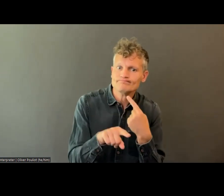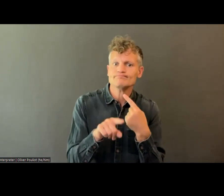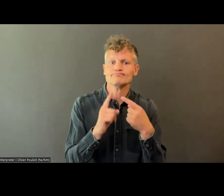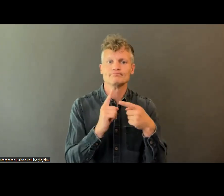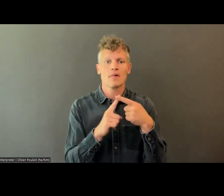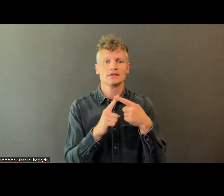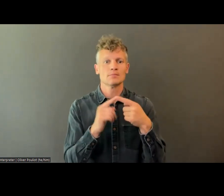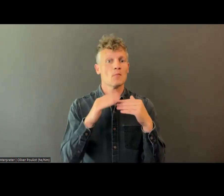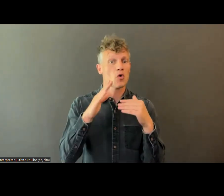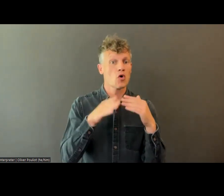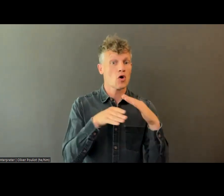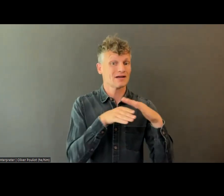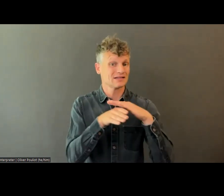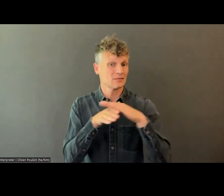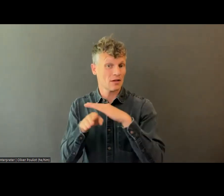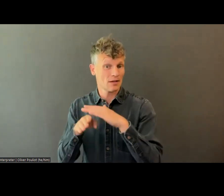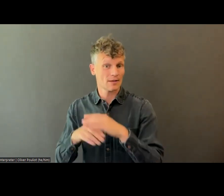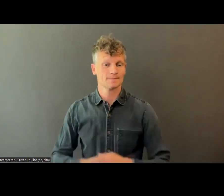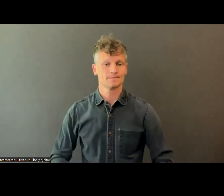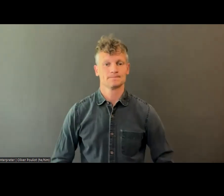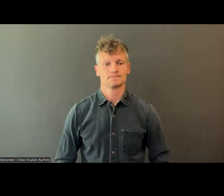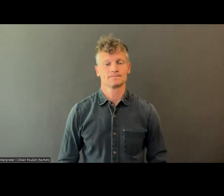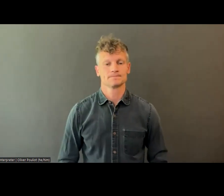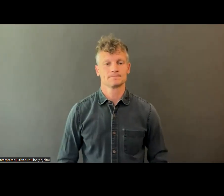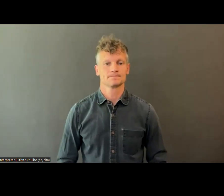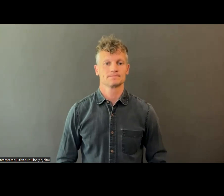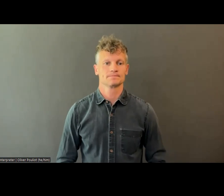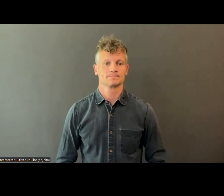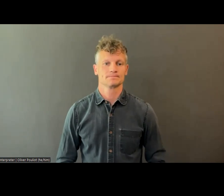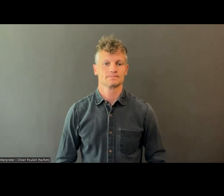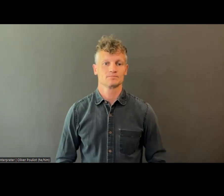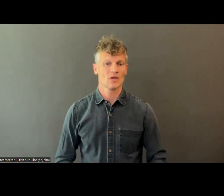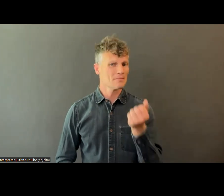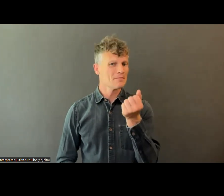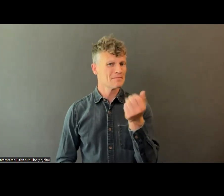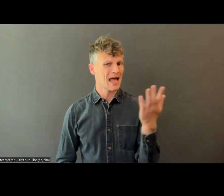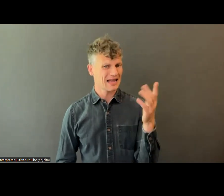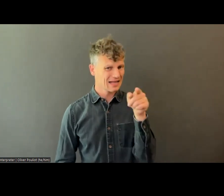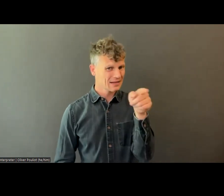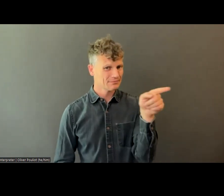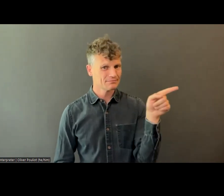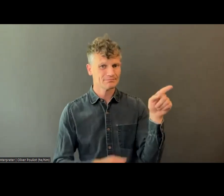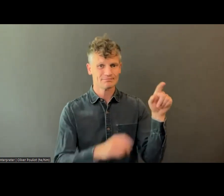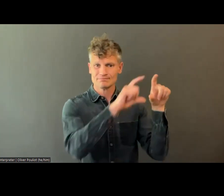Clearly, many organizations work with a number of outsourced partners,